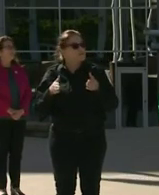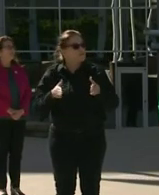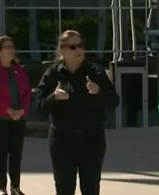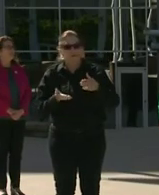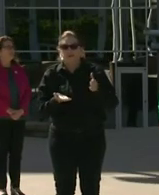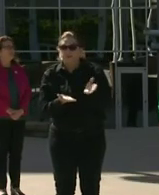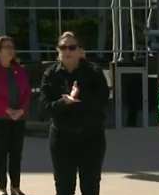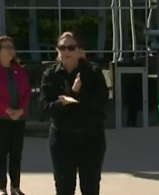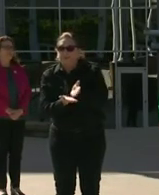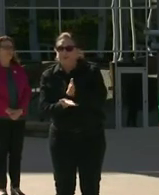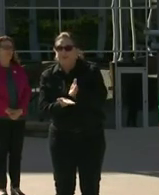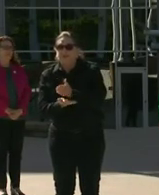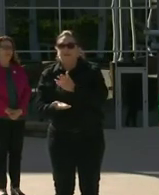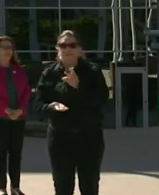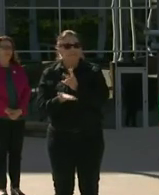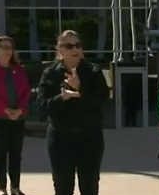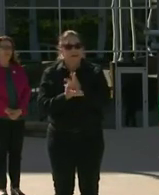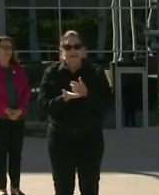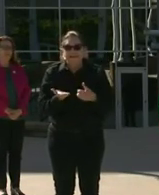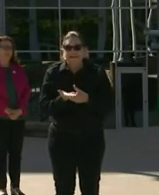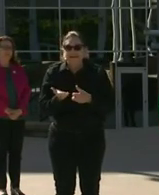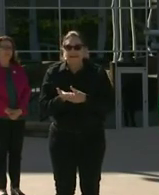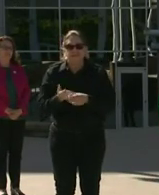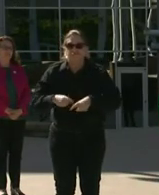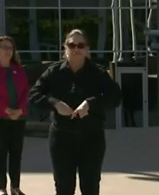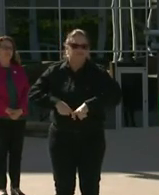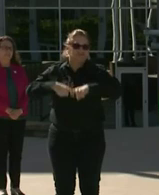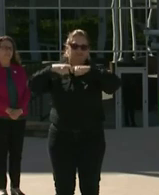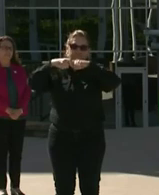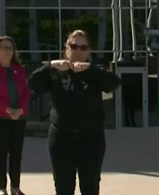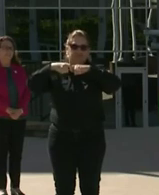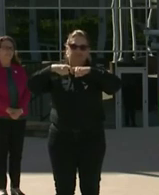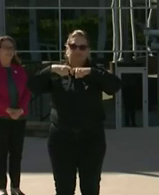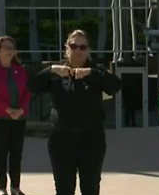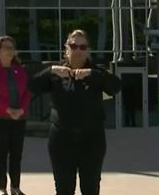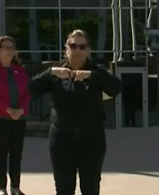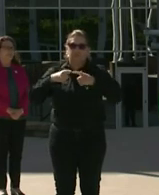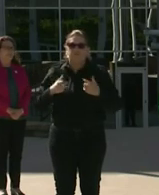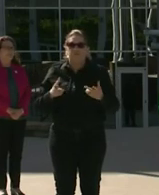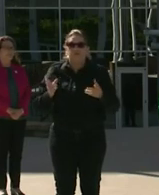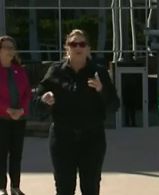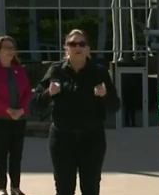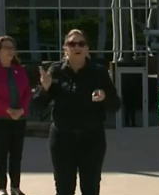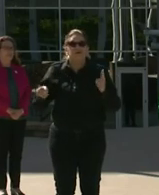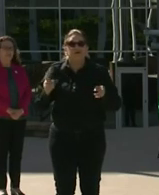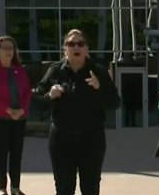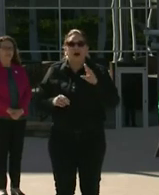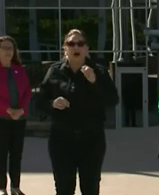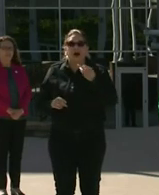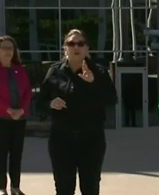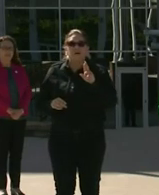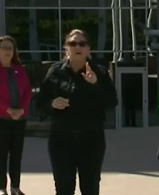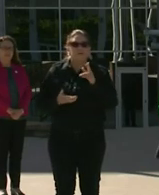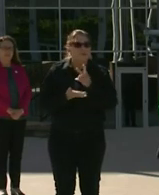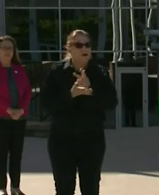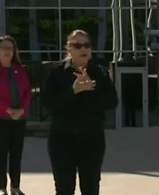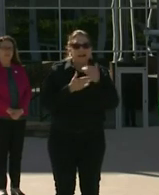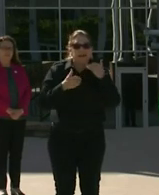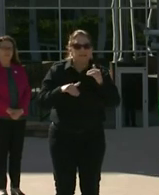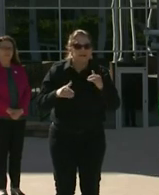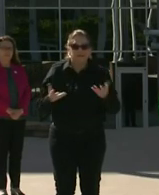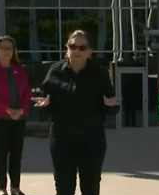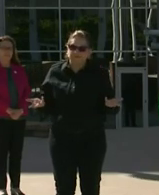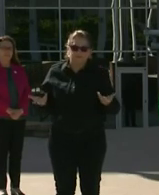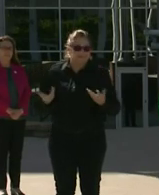suspended. Rush hour parking restrictions are also suspended. Therefore, the Department of Public Works, or DPW,